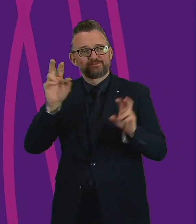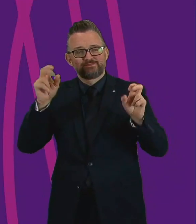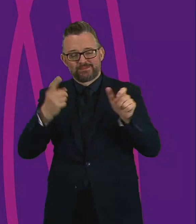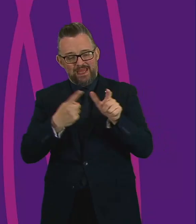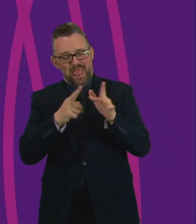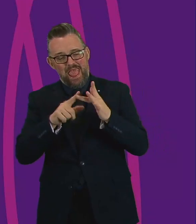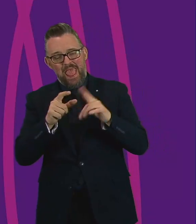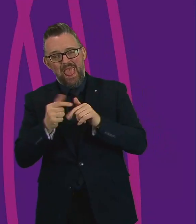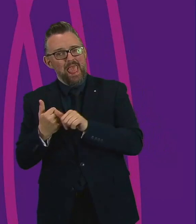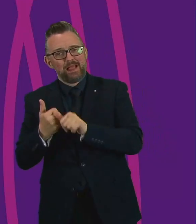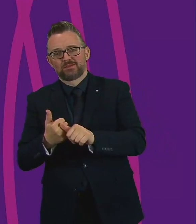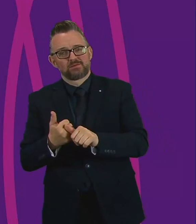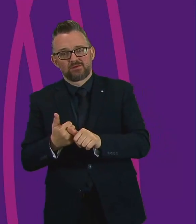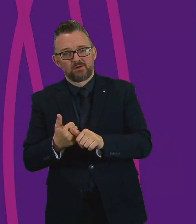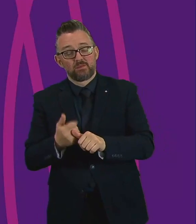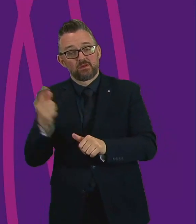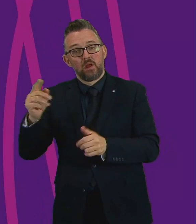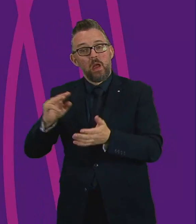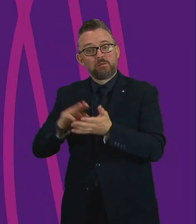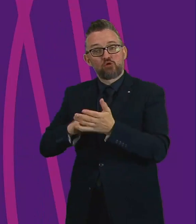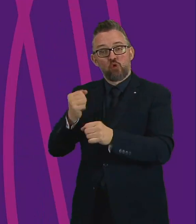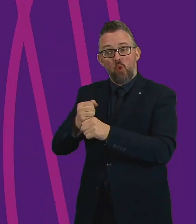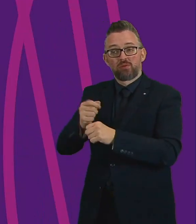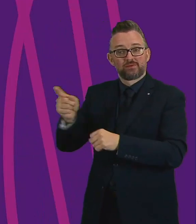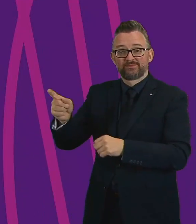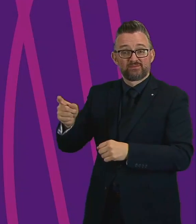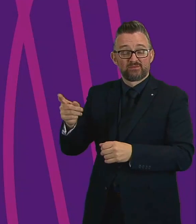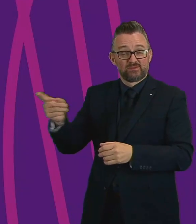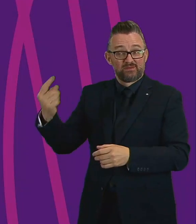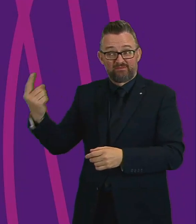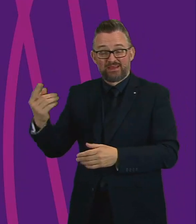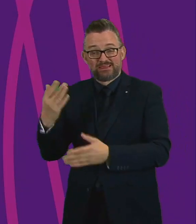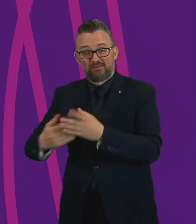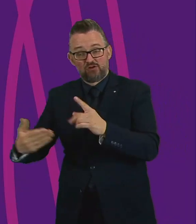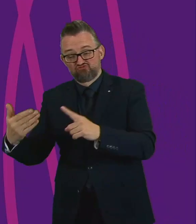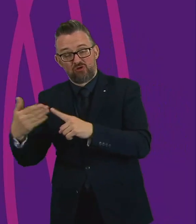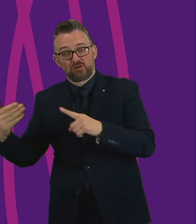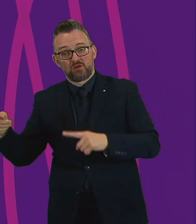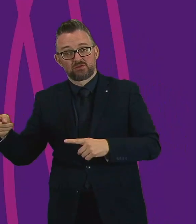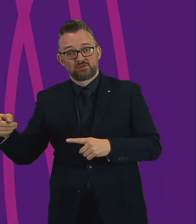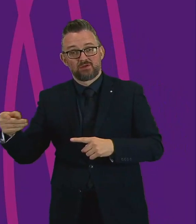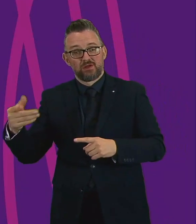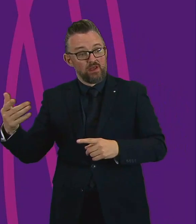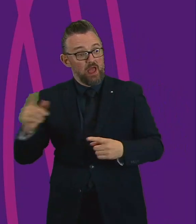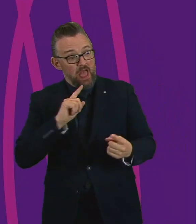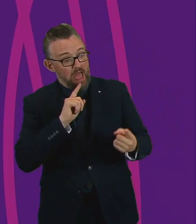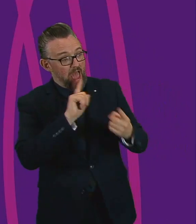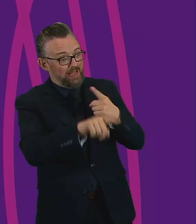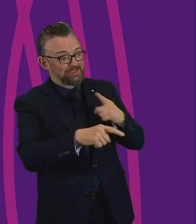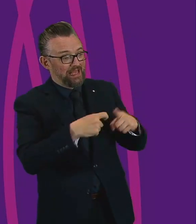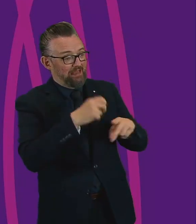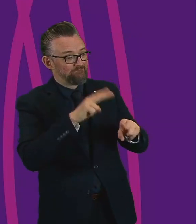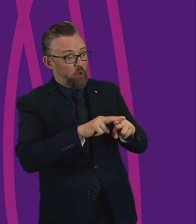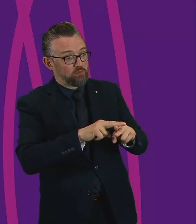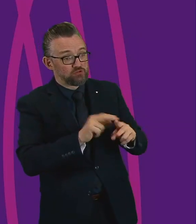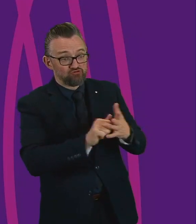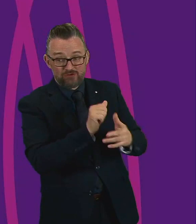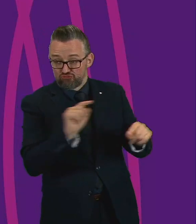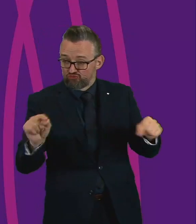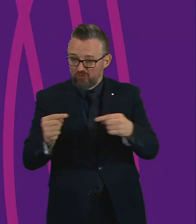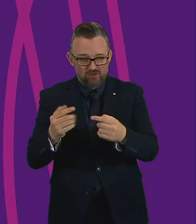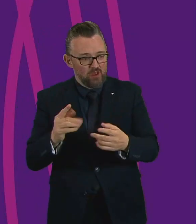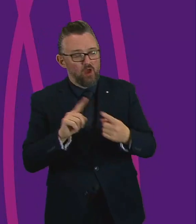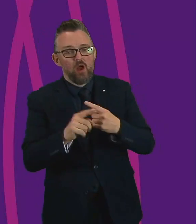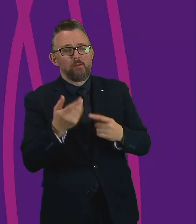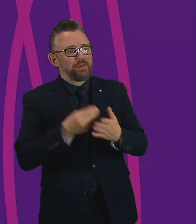any way. And I think Maurice Golden was guilty of failing to recognise this fact and failing to answer Kate Forbes' legitimate challenge about where the